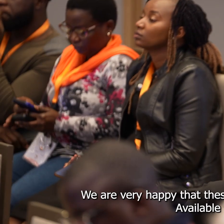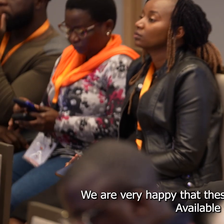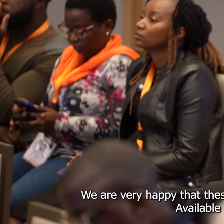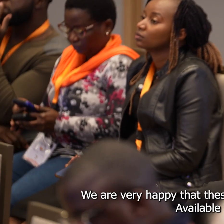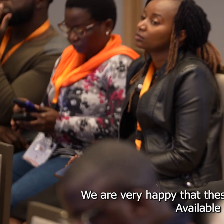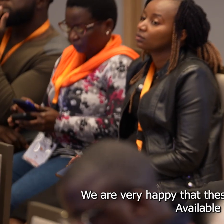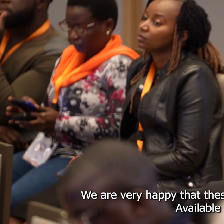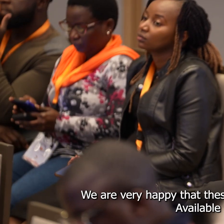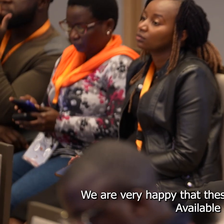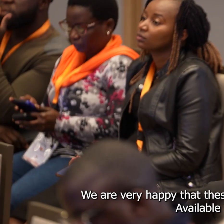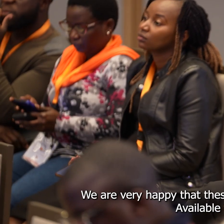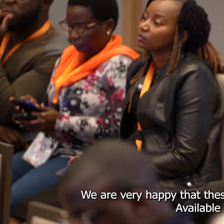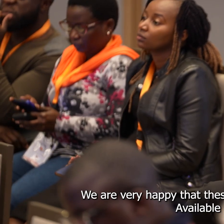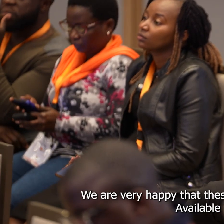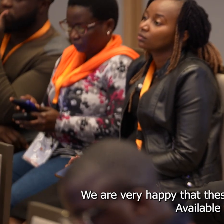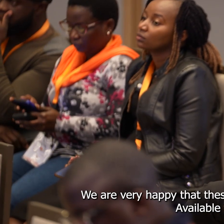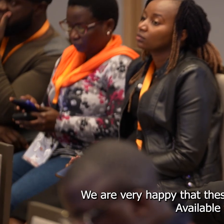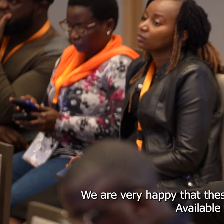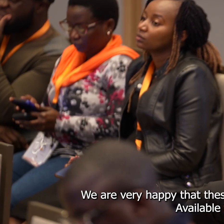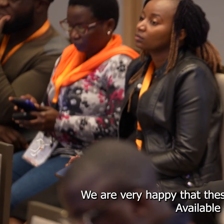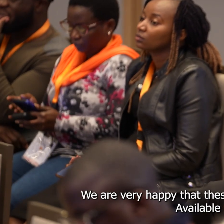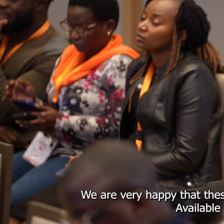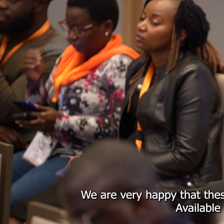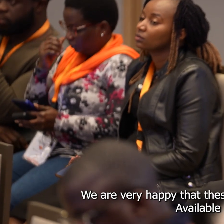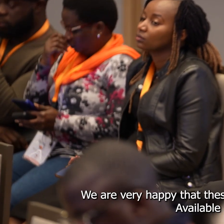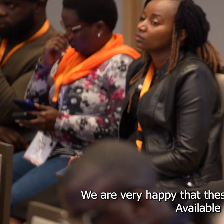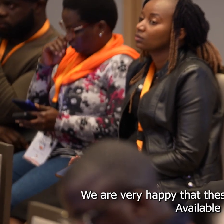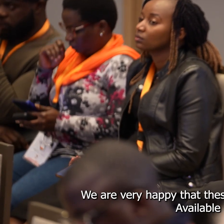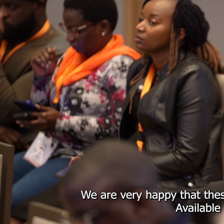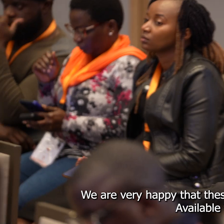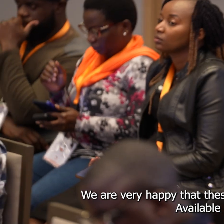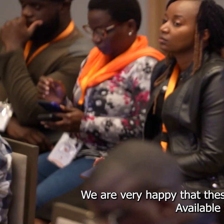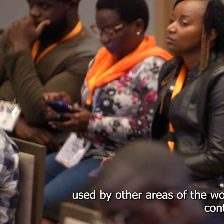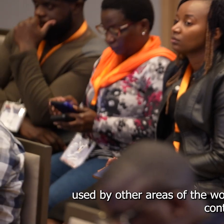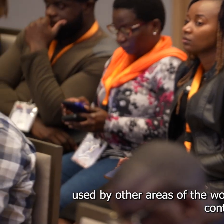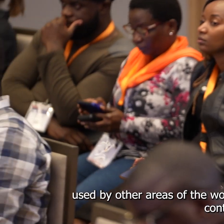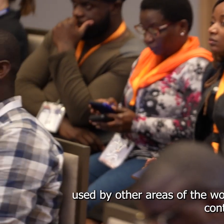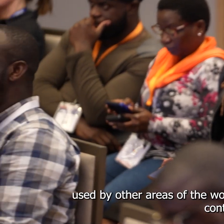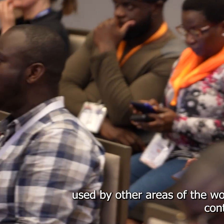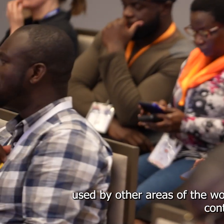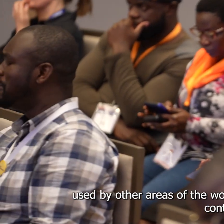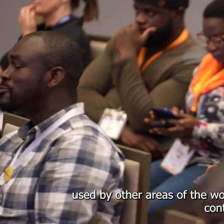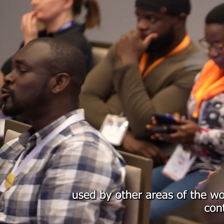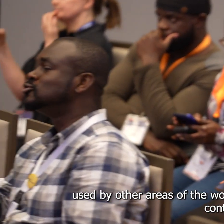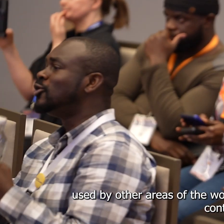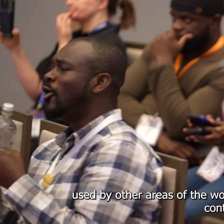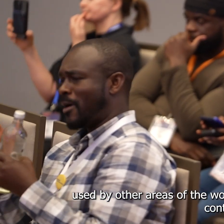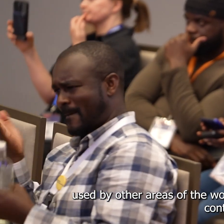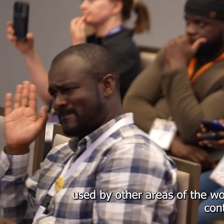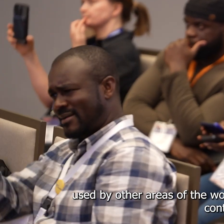very happy that these standards are now available to be used by other areas of the world,